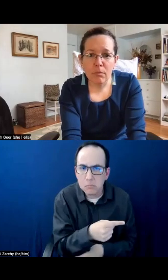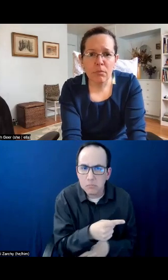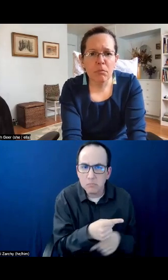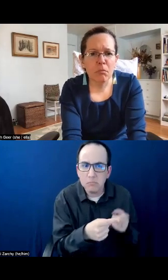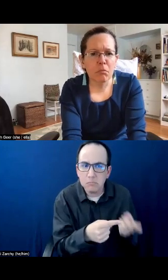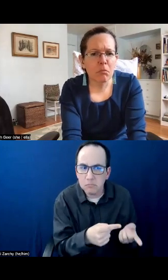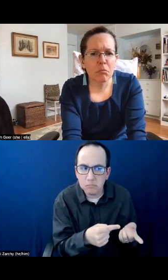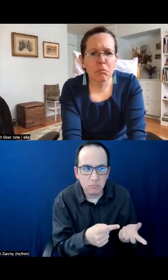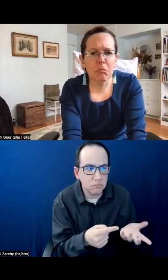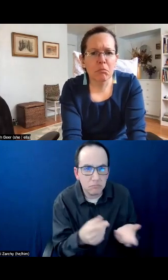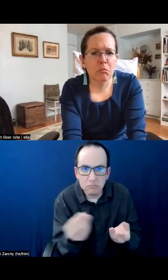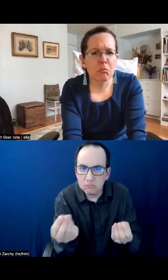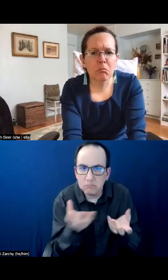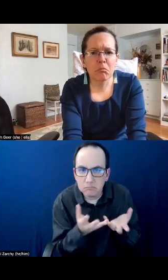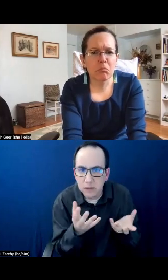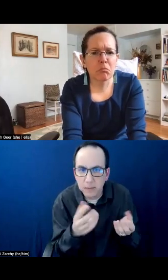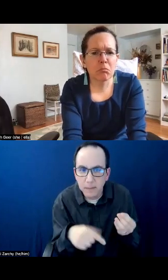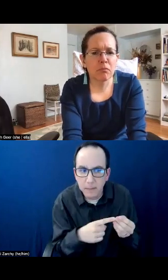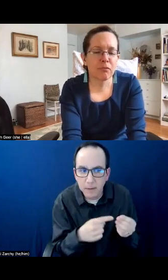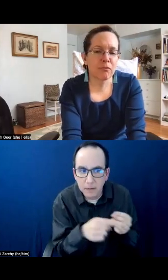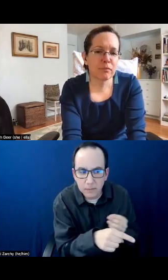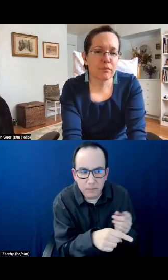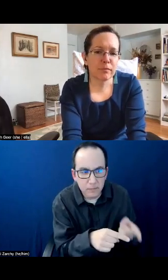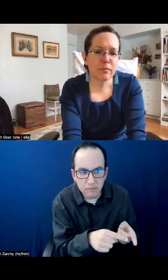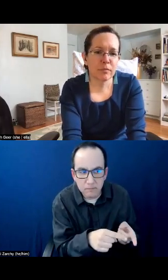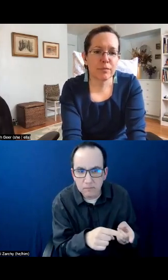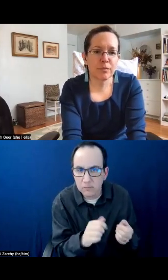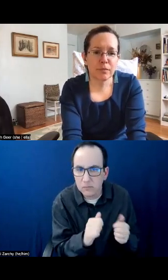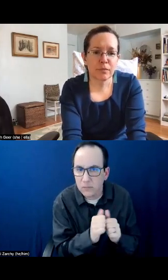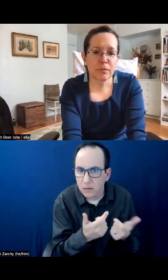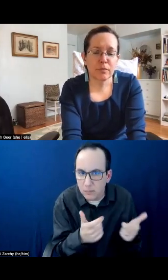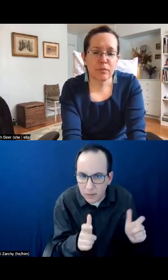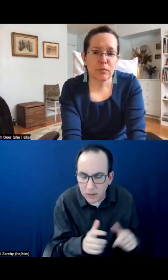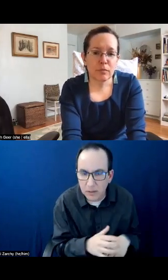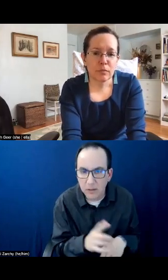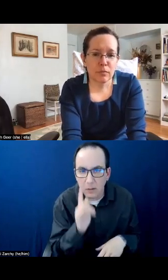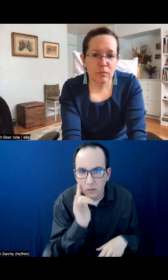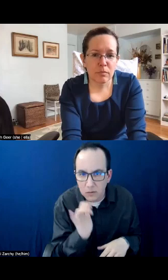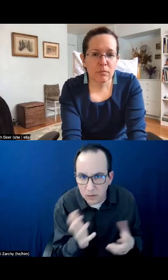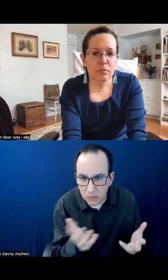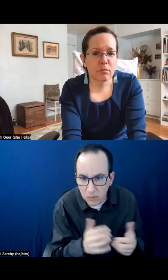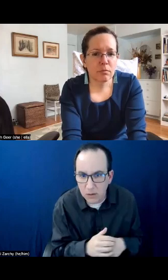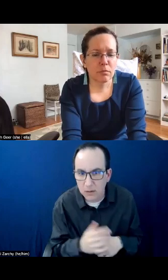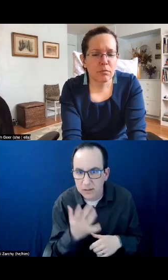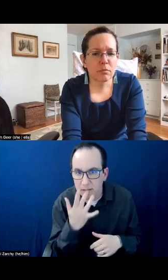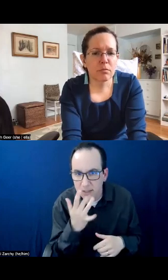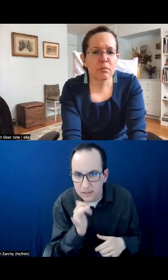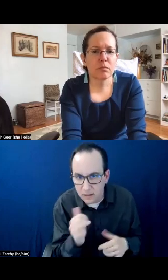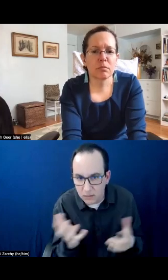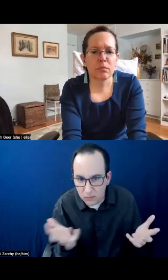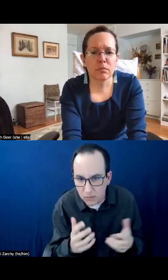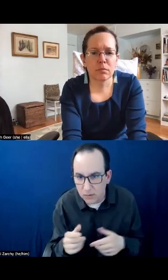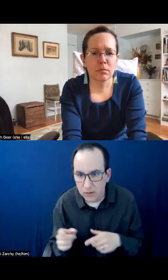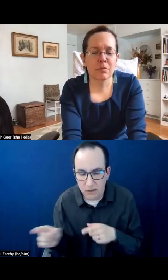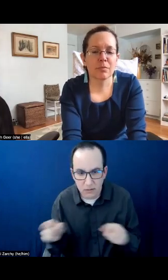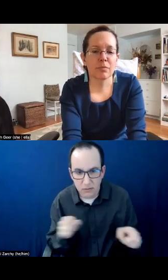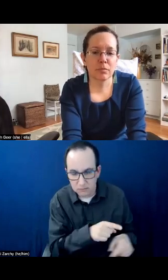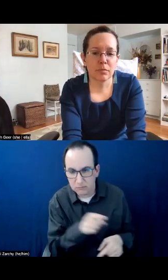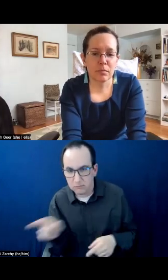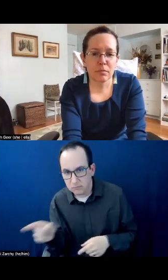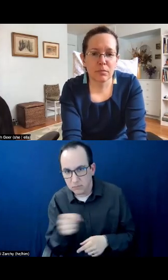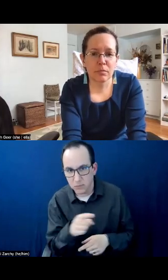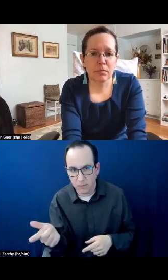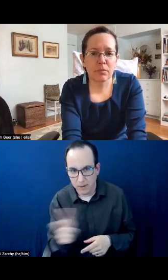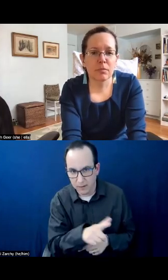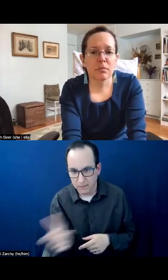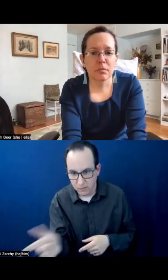Maybe we could ask the students some questions about this object over here. How big is it? What does it taste like? What